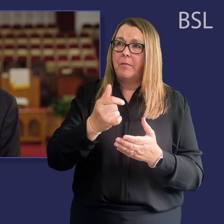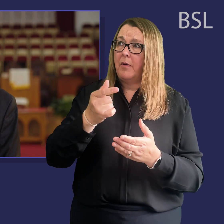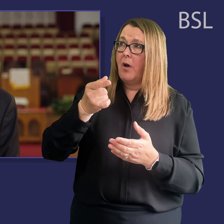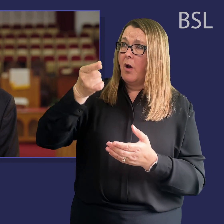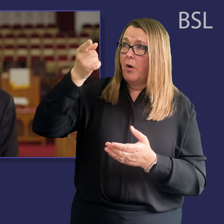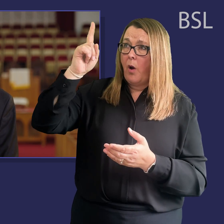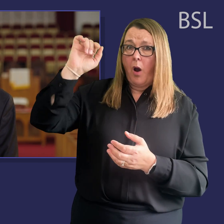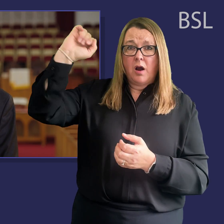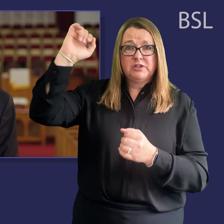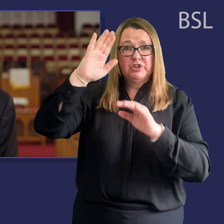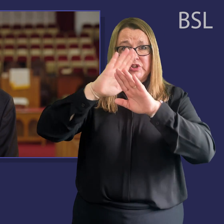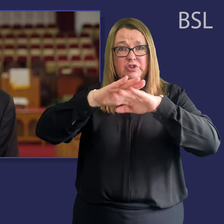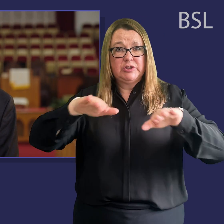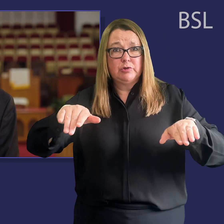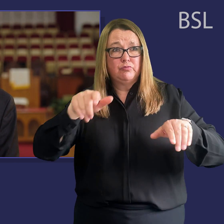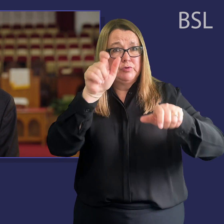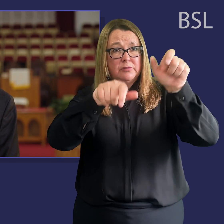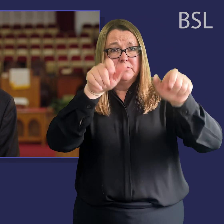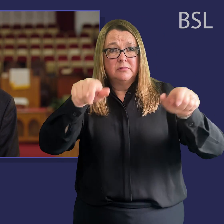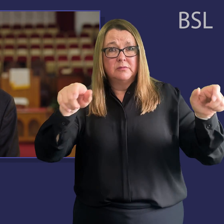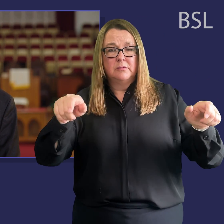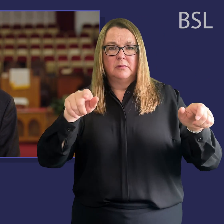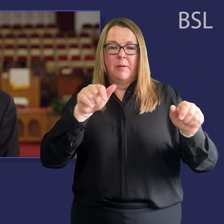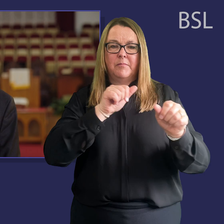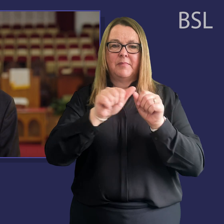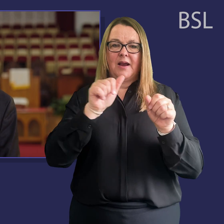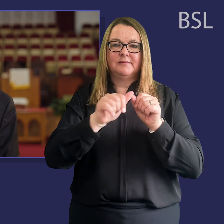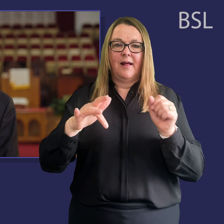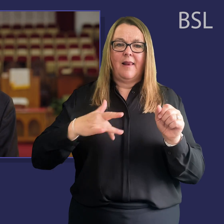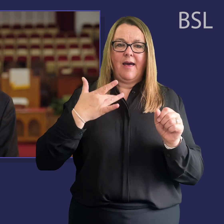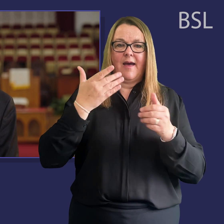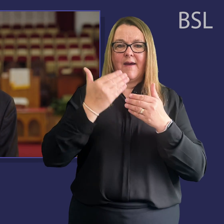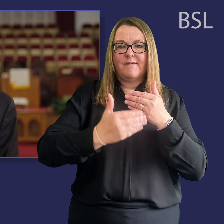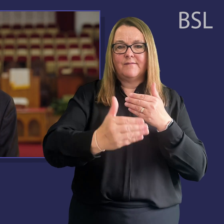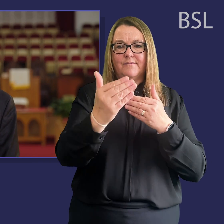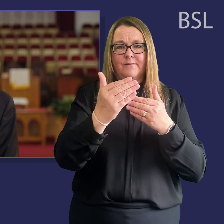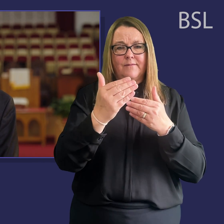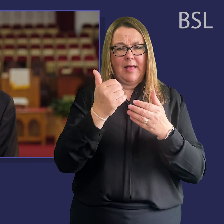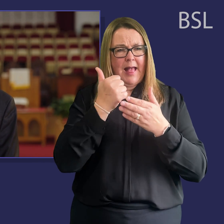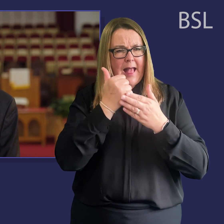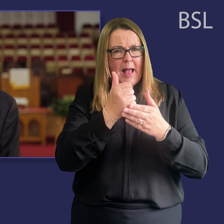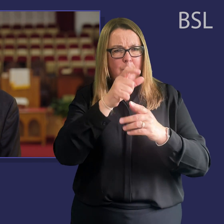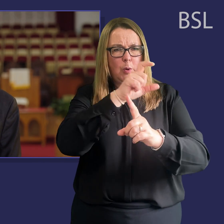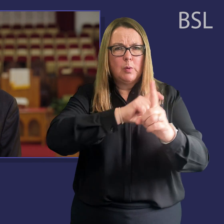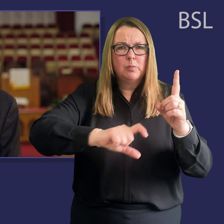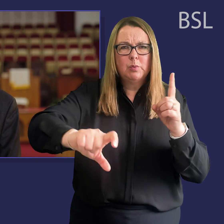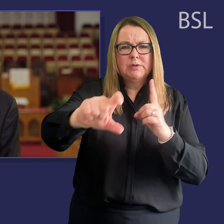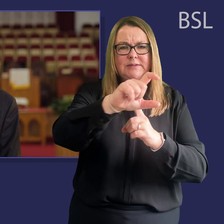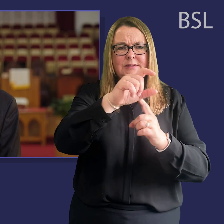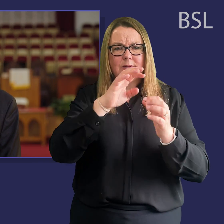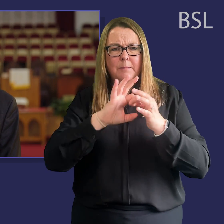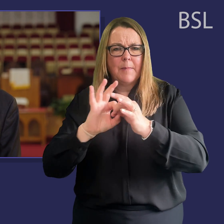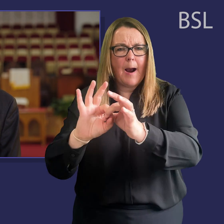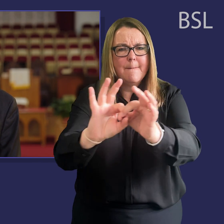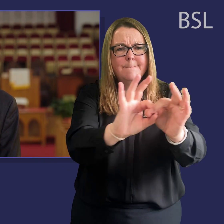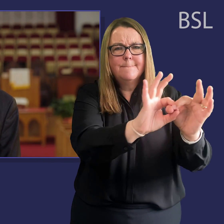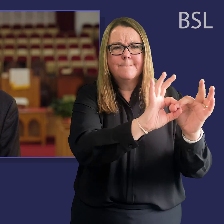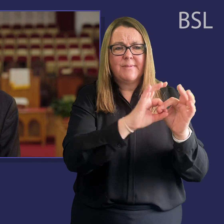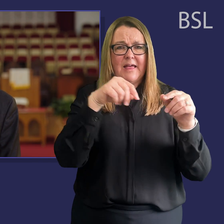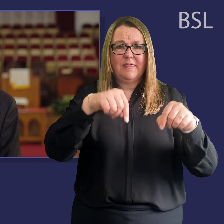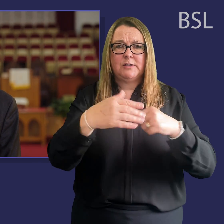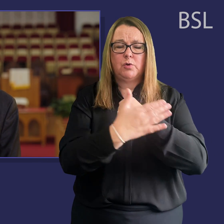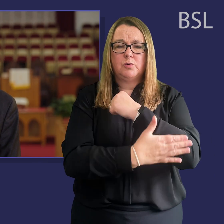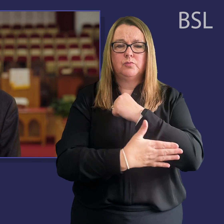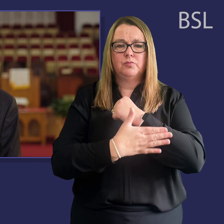day for all of God's children, particularly those who lived in urban communities around this